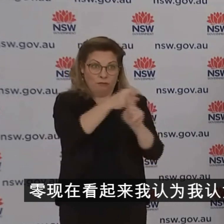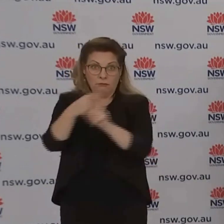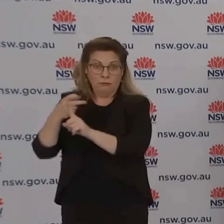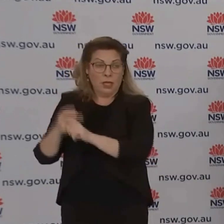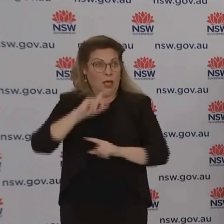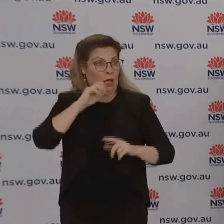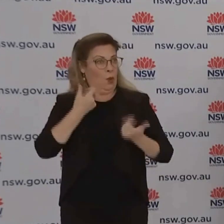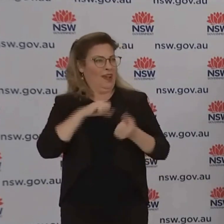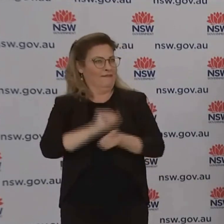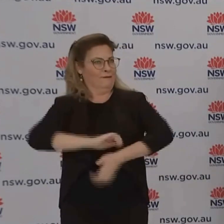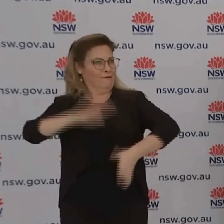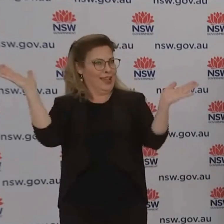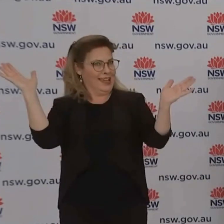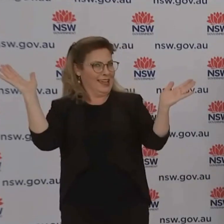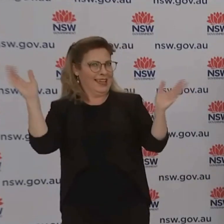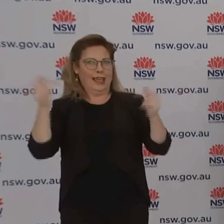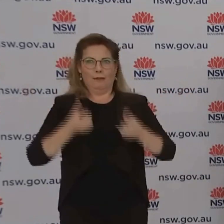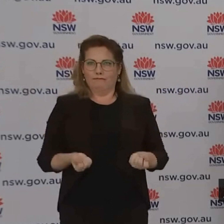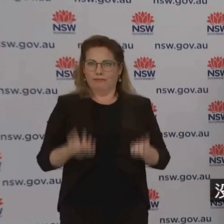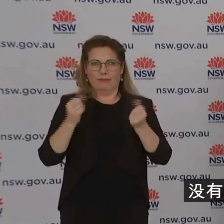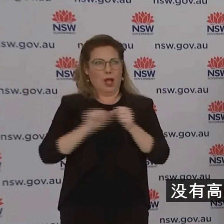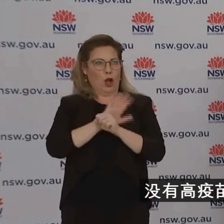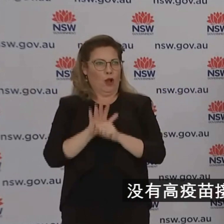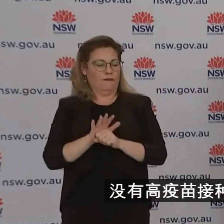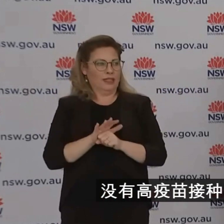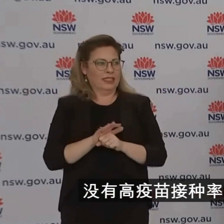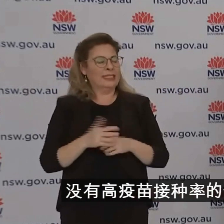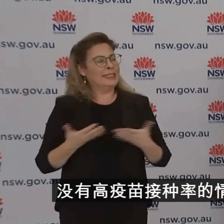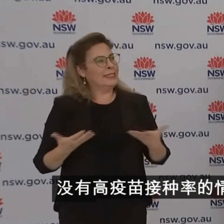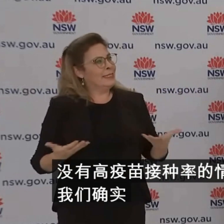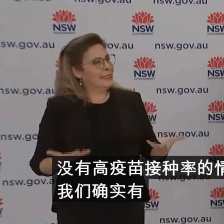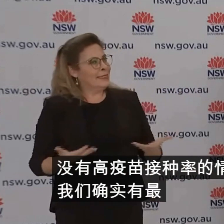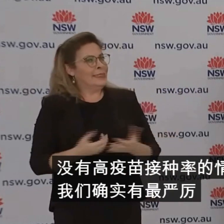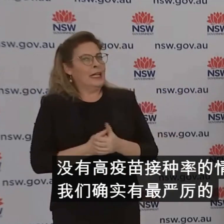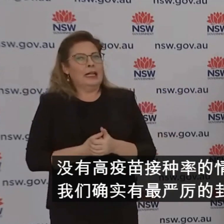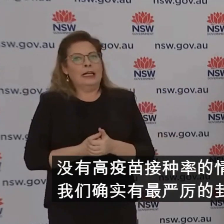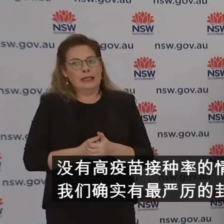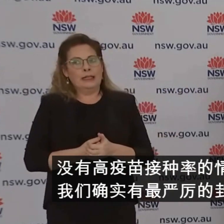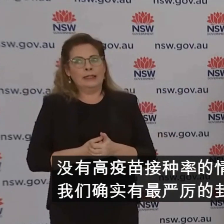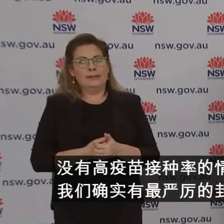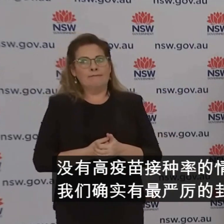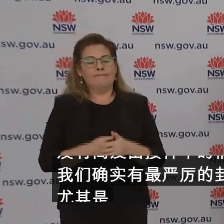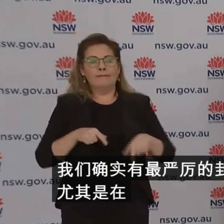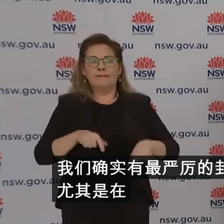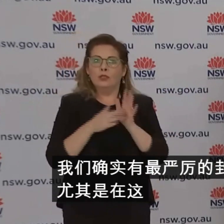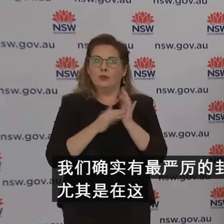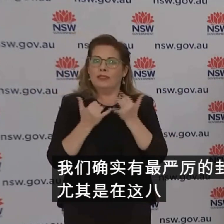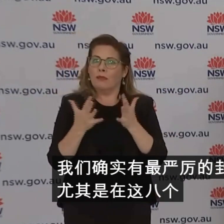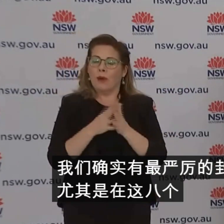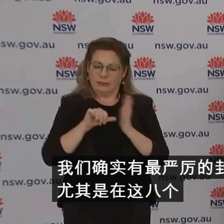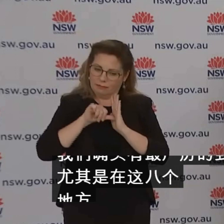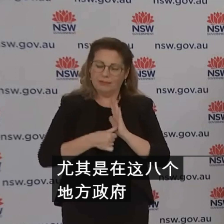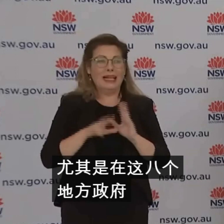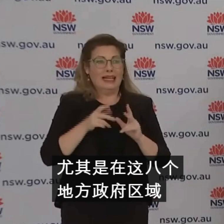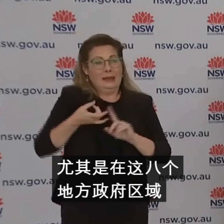to live with COVID without those high vaccination rates. And we do have the harshest lockdown, especially in those